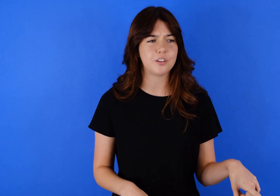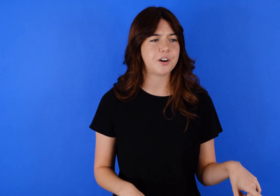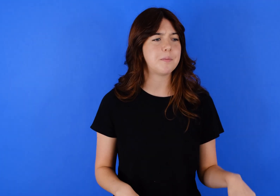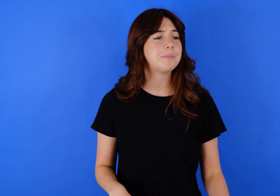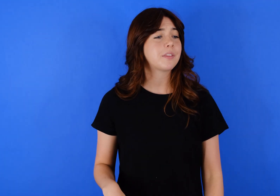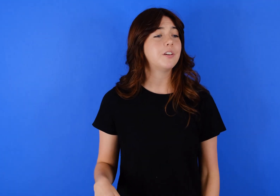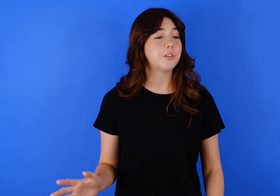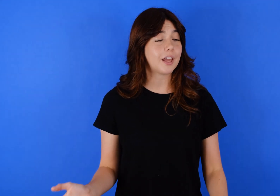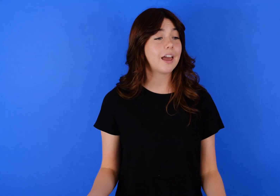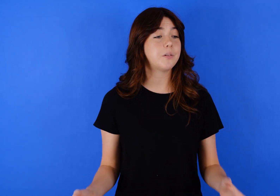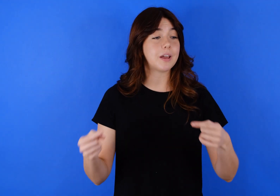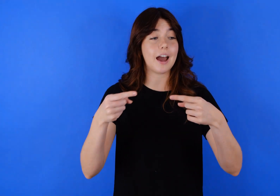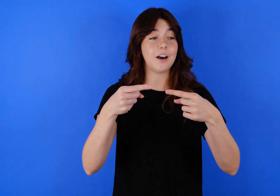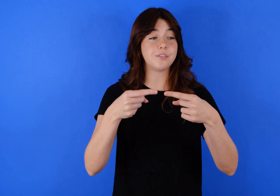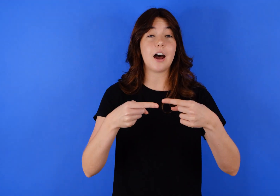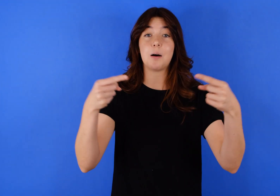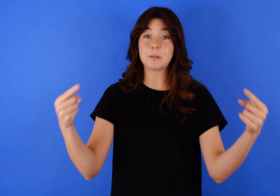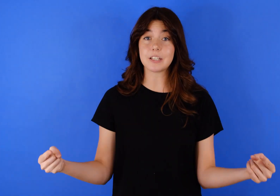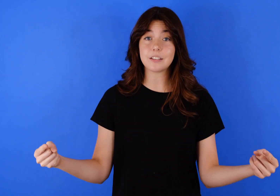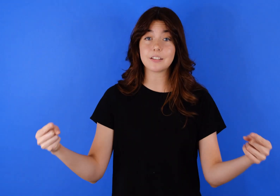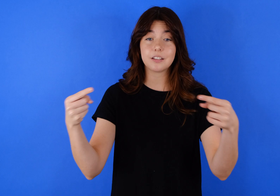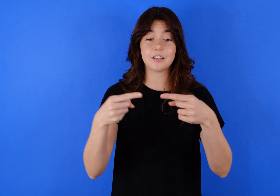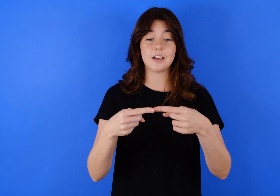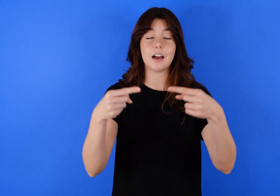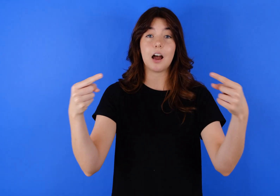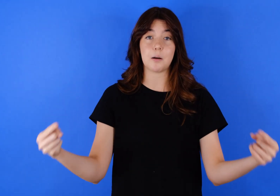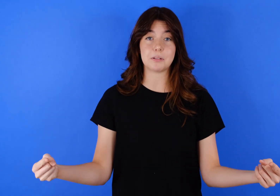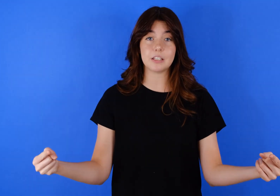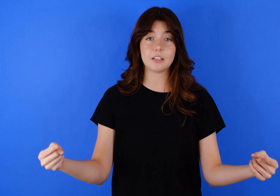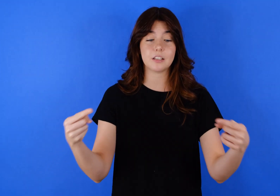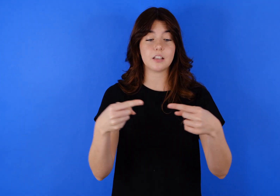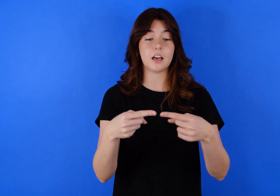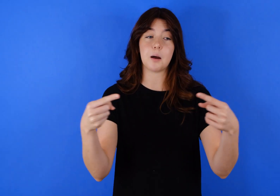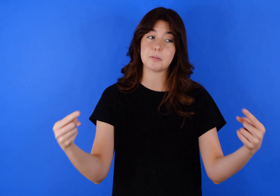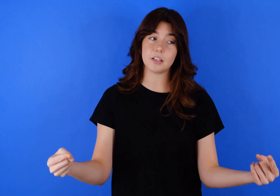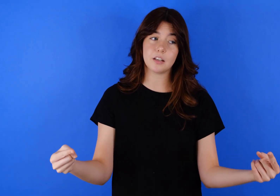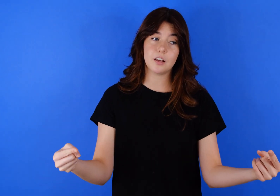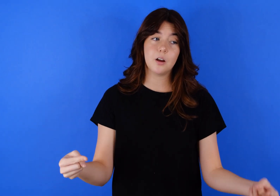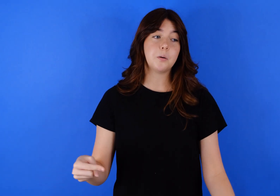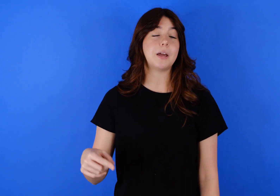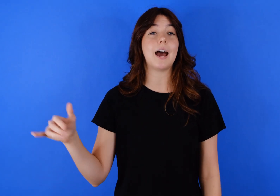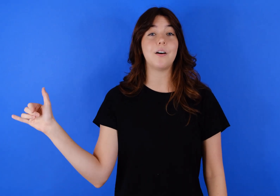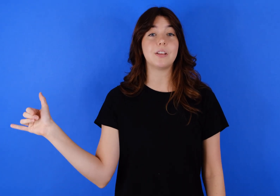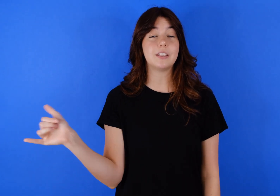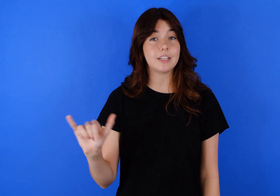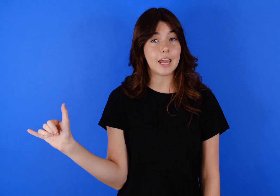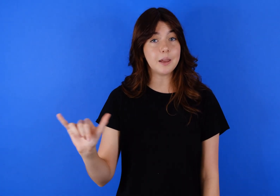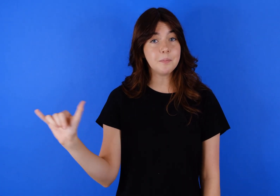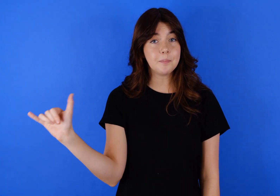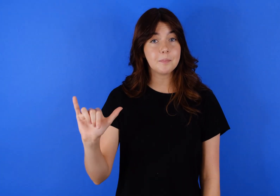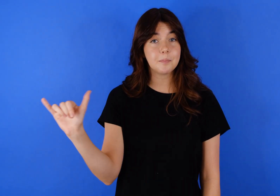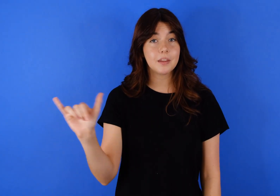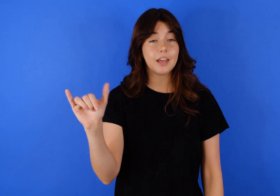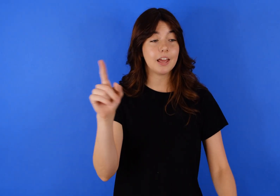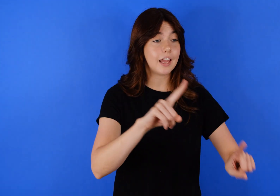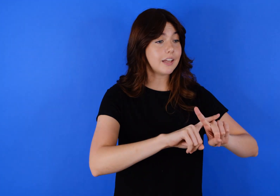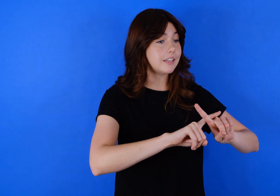far. So again, we have opposites, opposite. We have same and